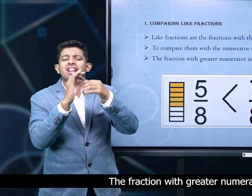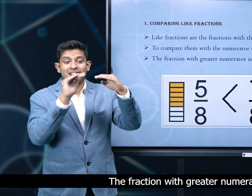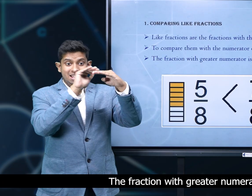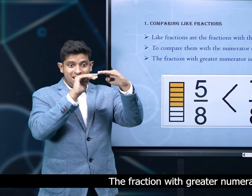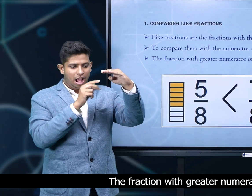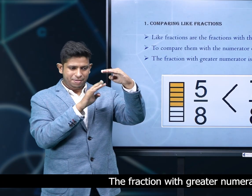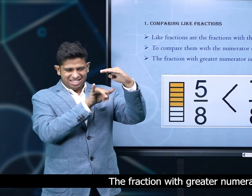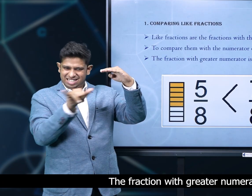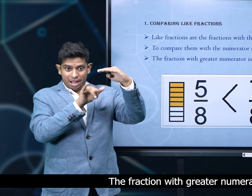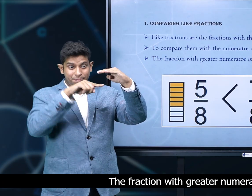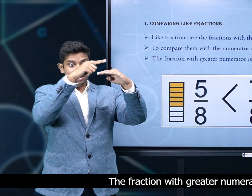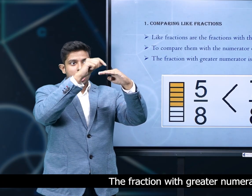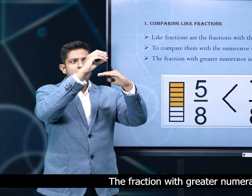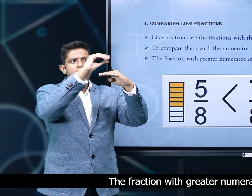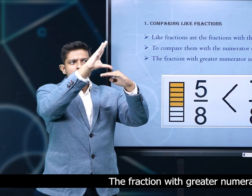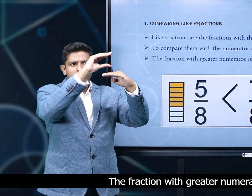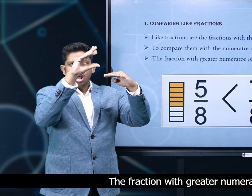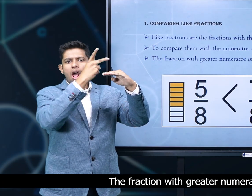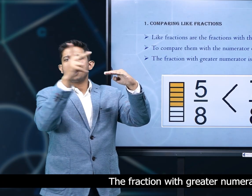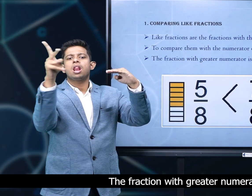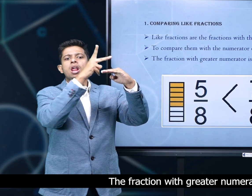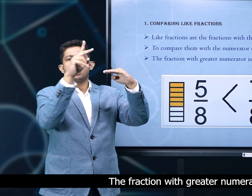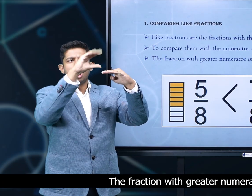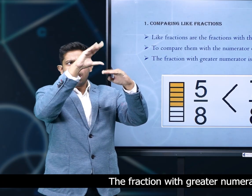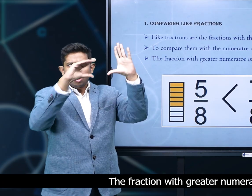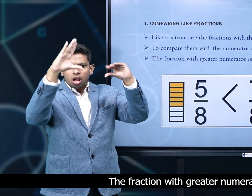The fraction with greater numerator is greater.